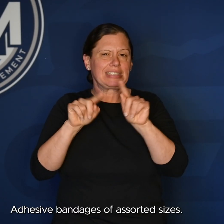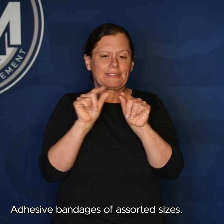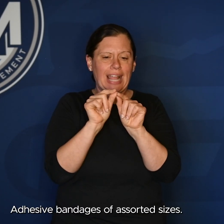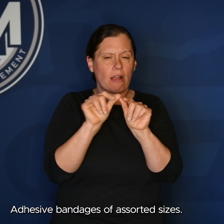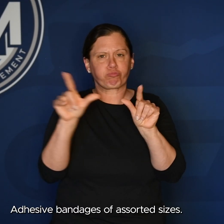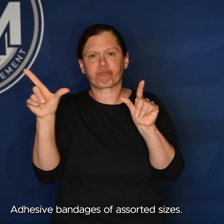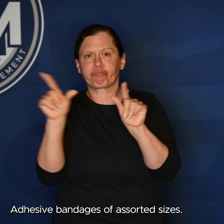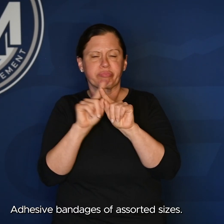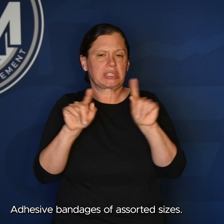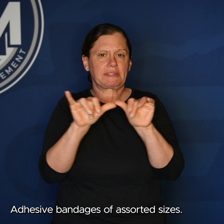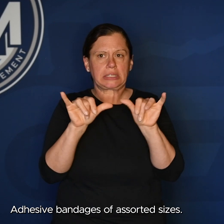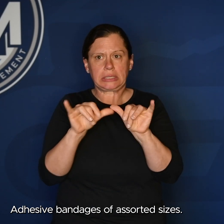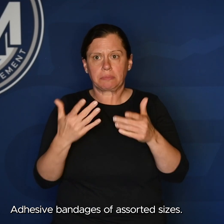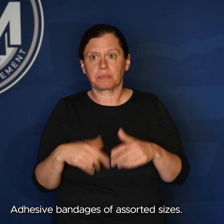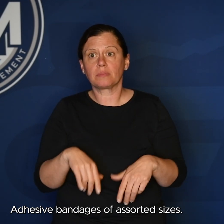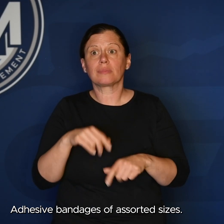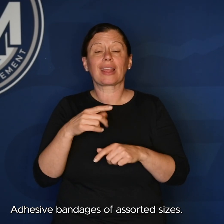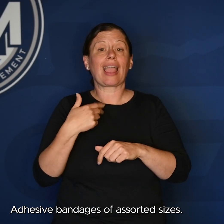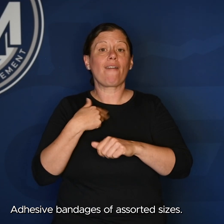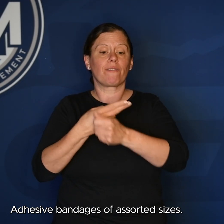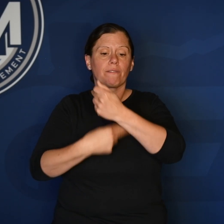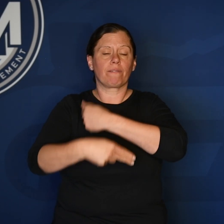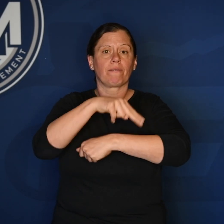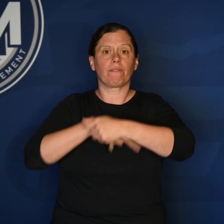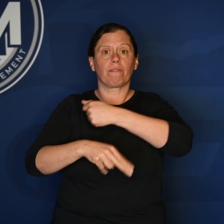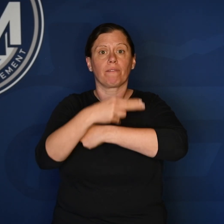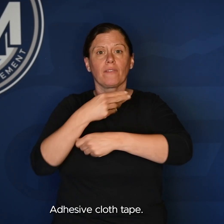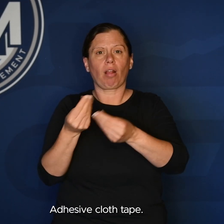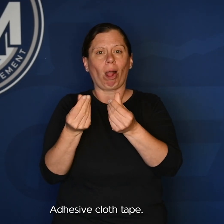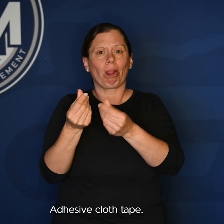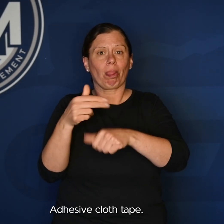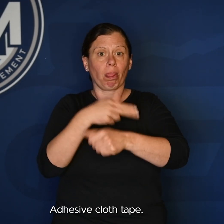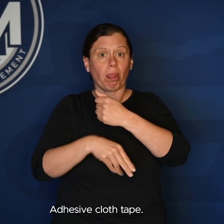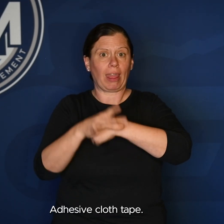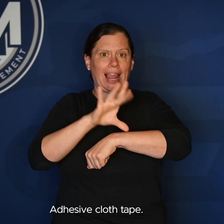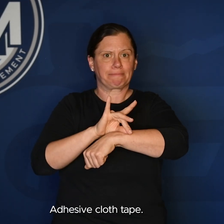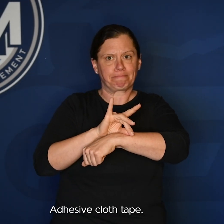adhesive bandages of assorted sizes, adhesive cloth tape,